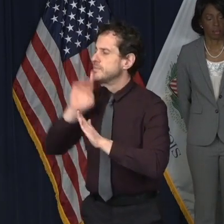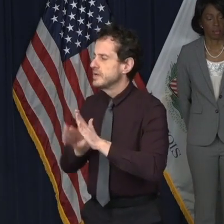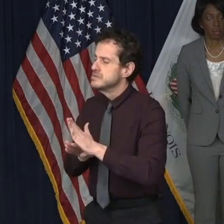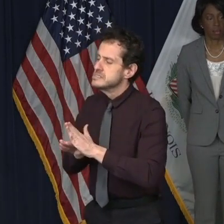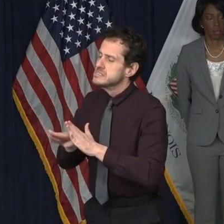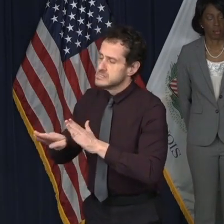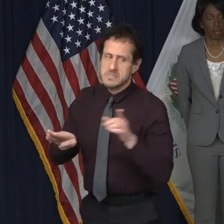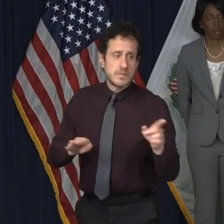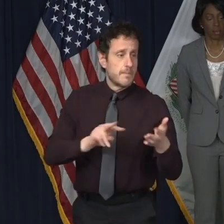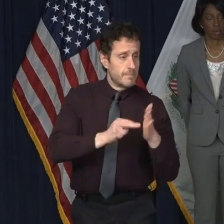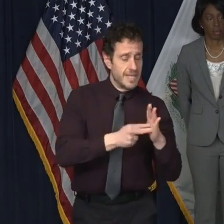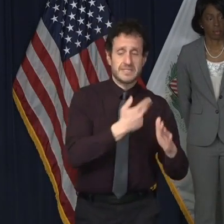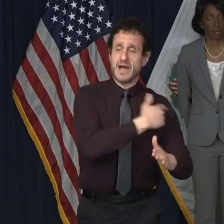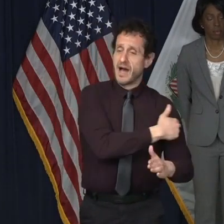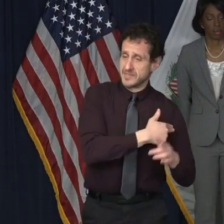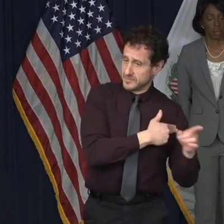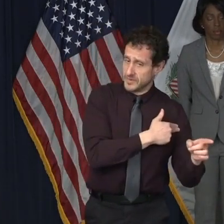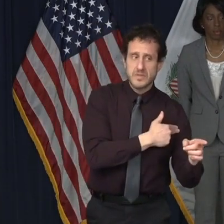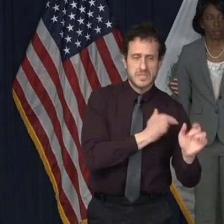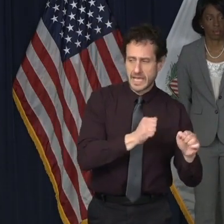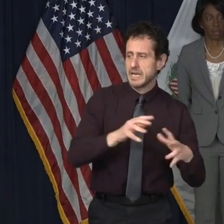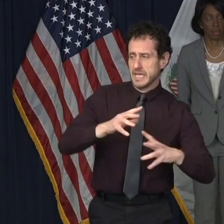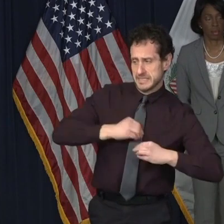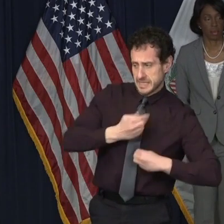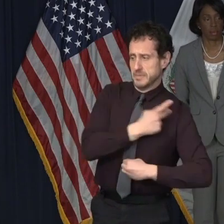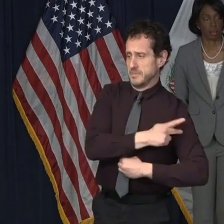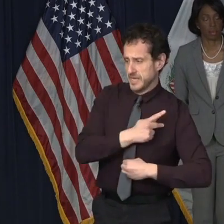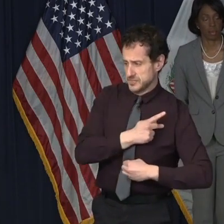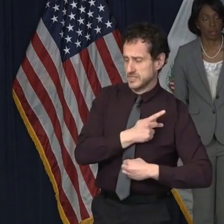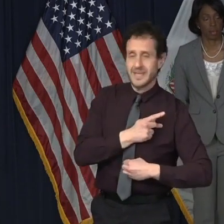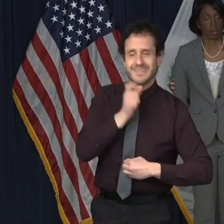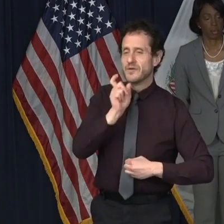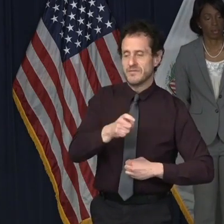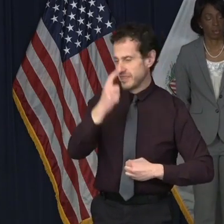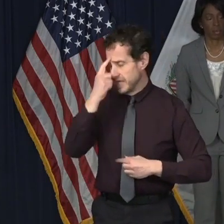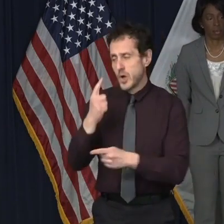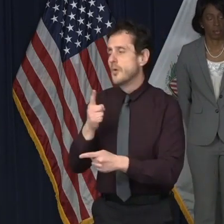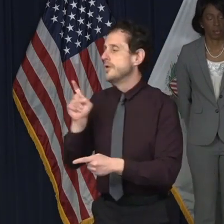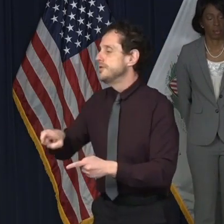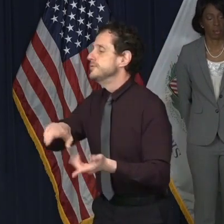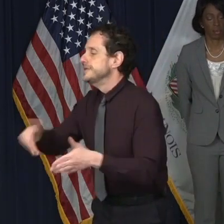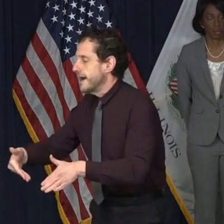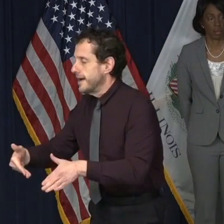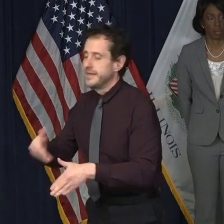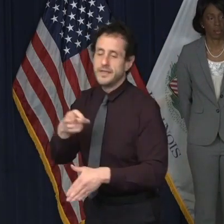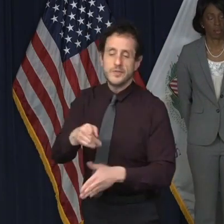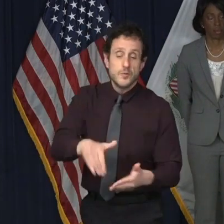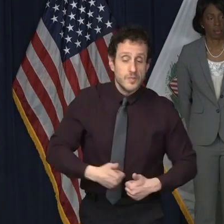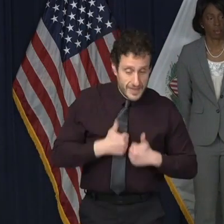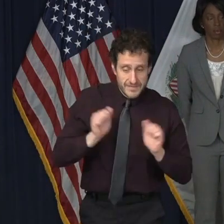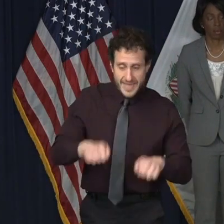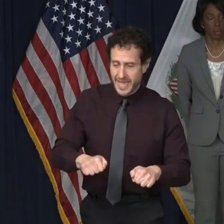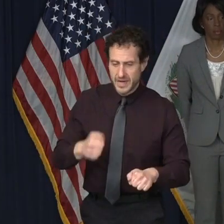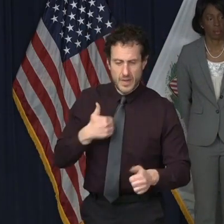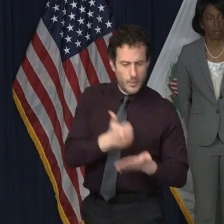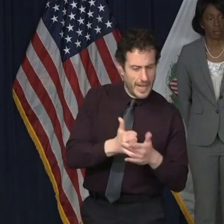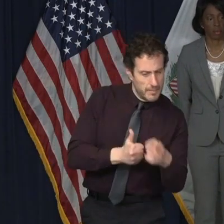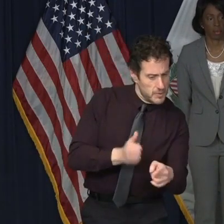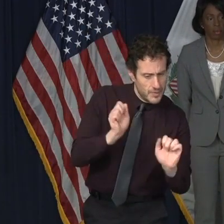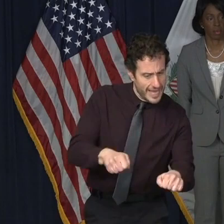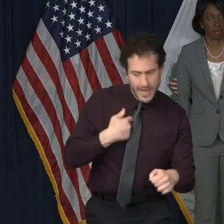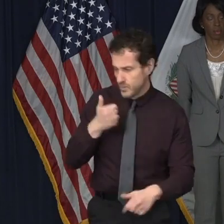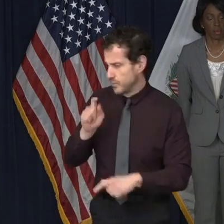that doctors in other countries faced about who lives and who dies. That is a